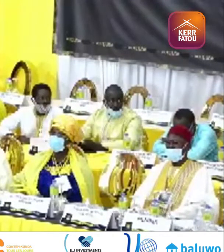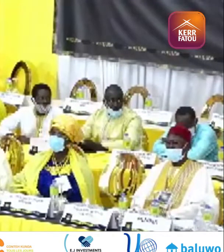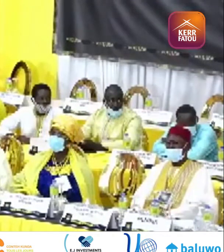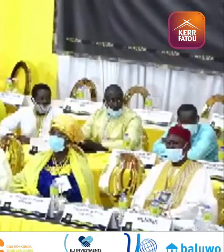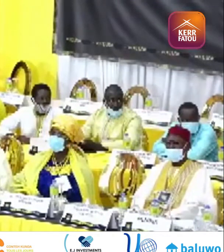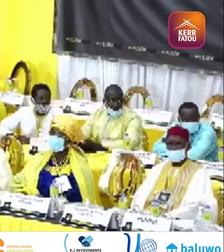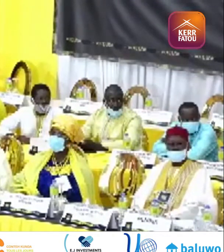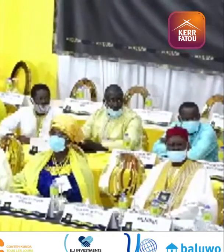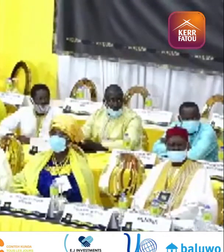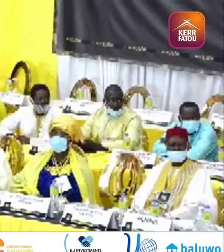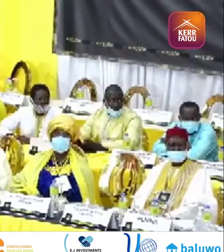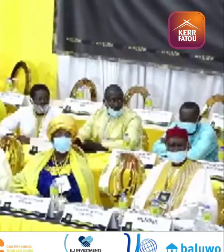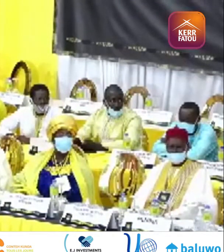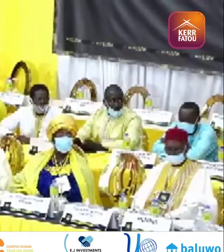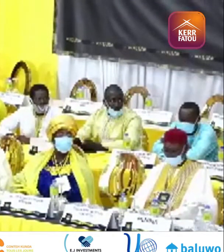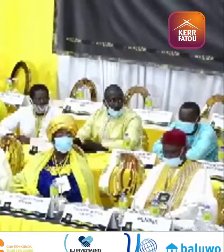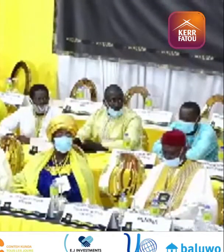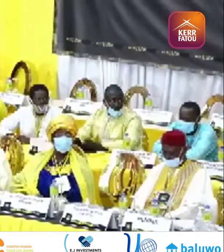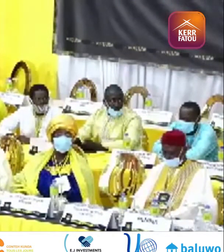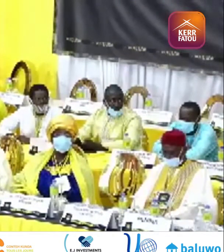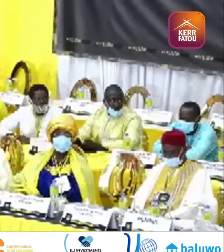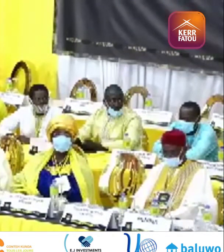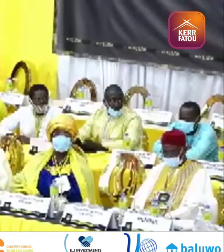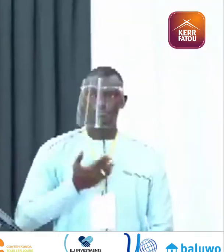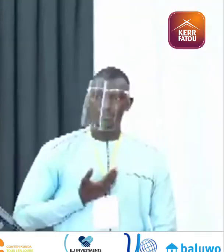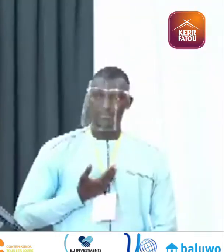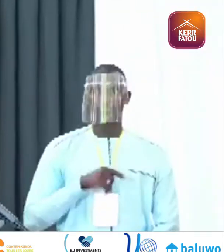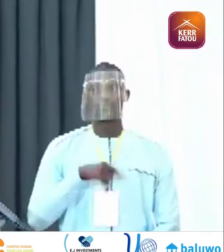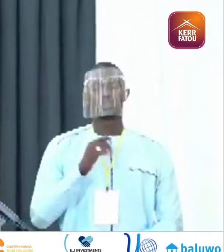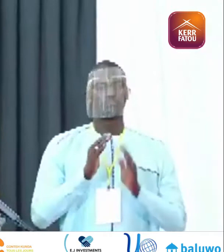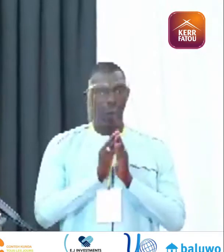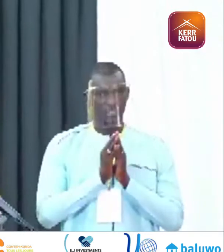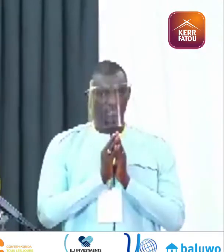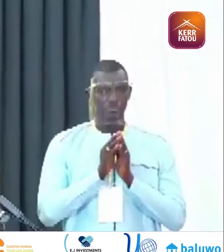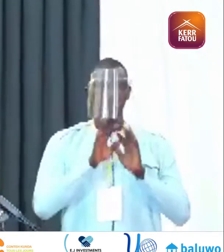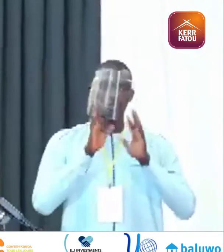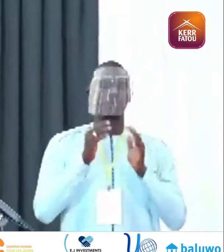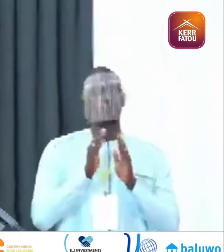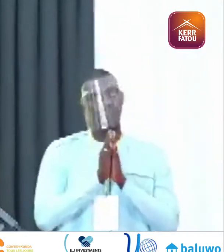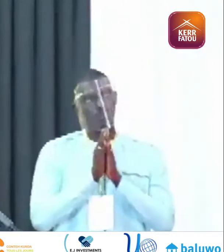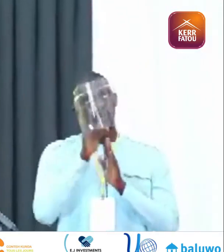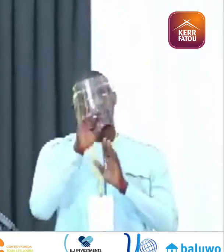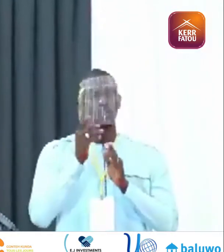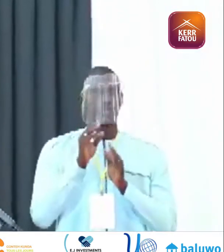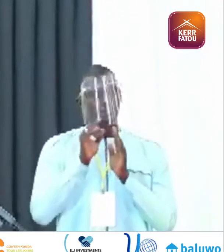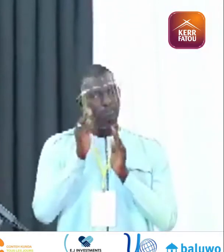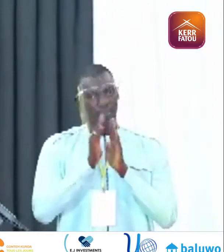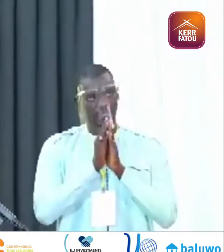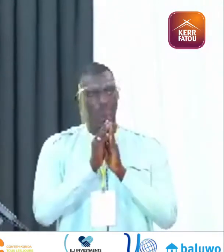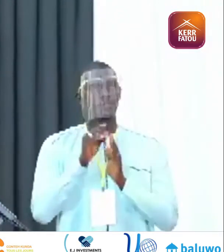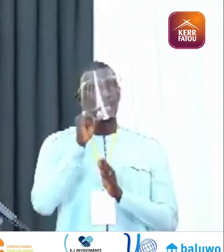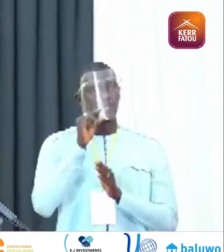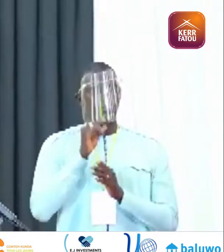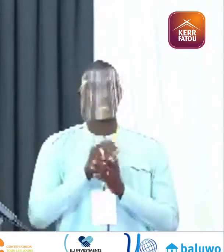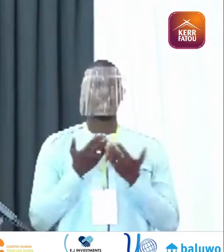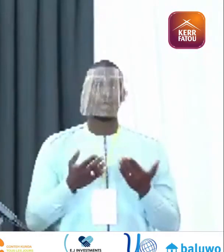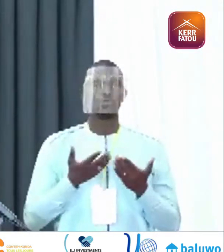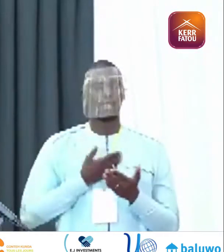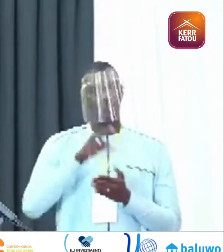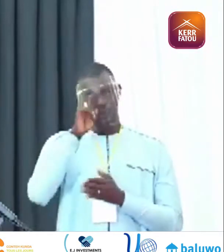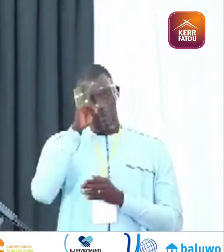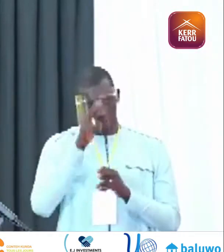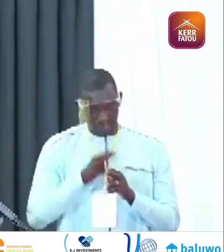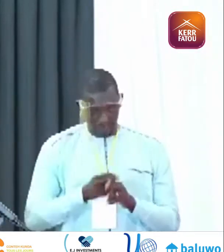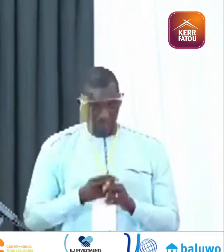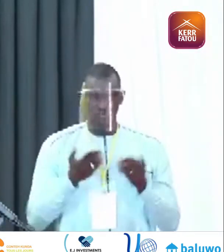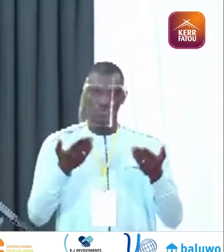May I now, thank you, ma'am, for your prayers, and may all our prayers be answered. May I now have the honor to invite